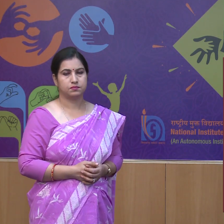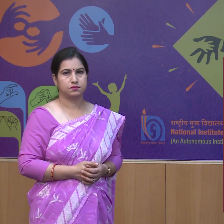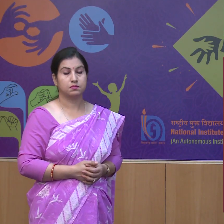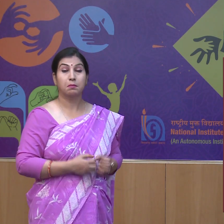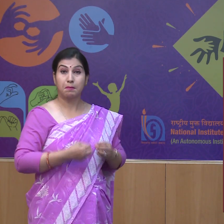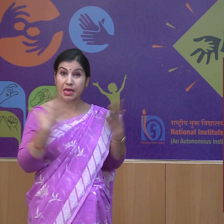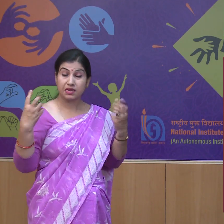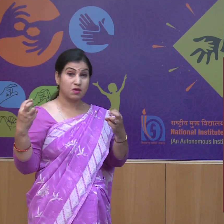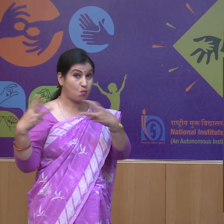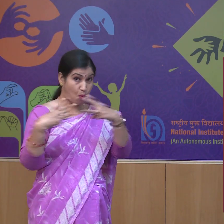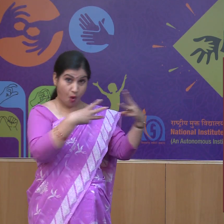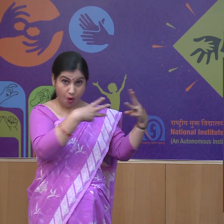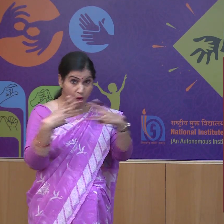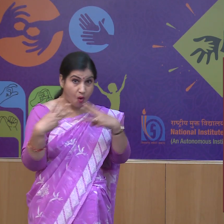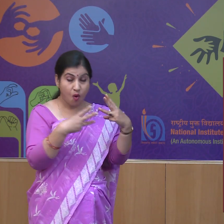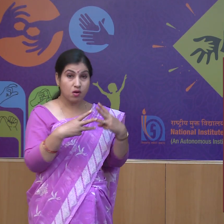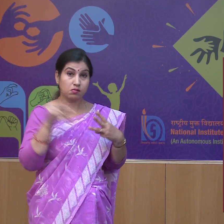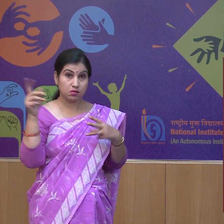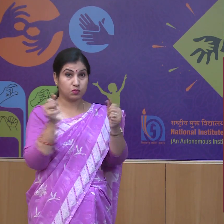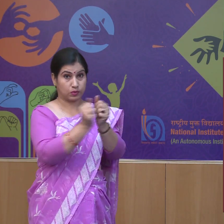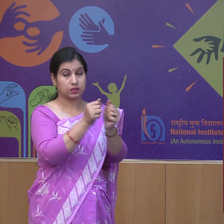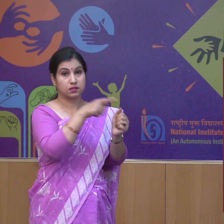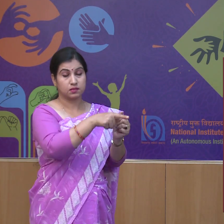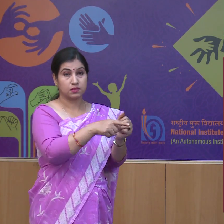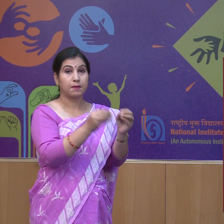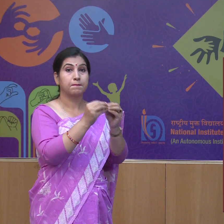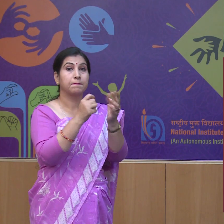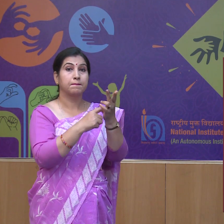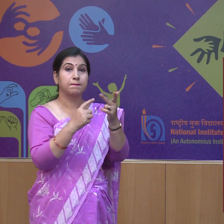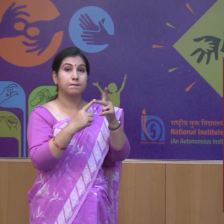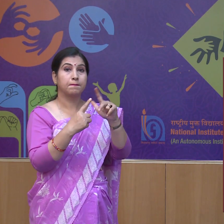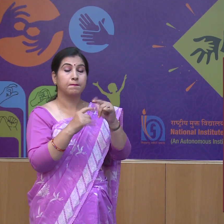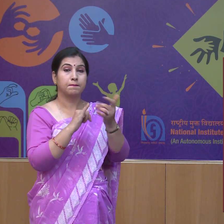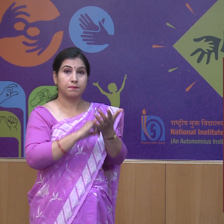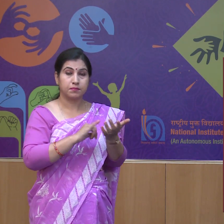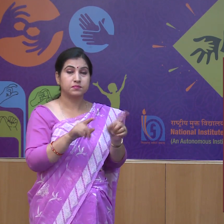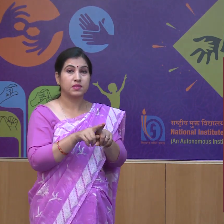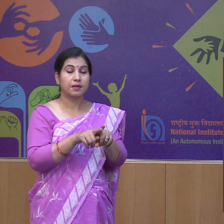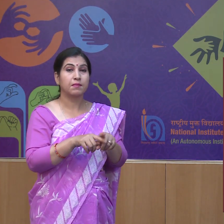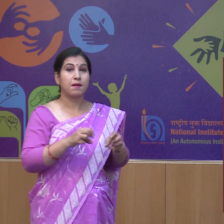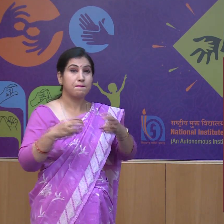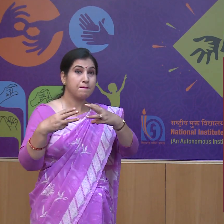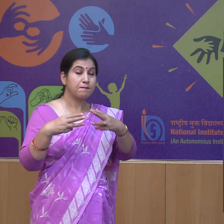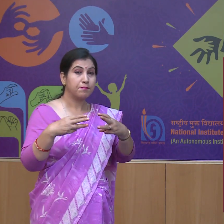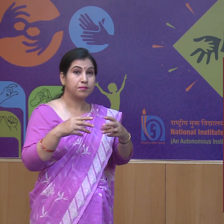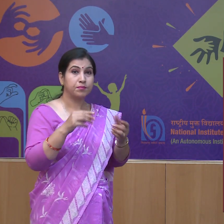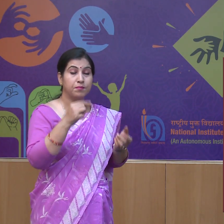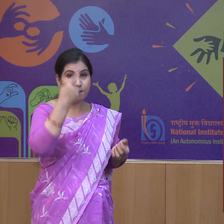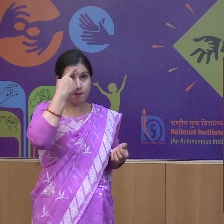Many wars were fought among the British and the Marathas, about